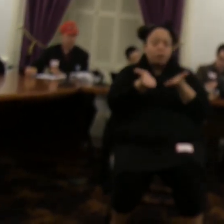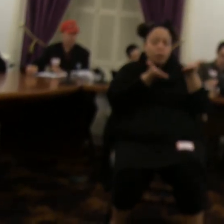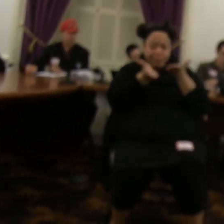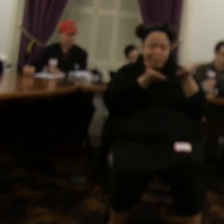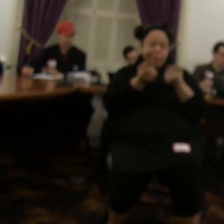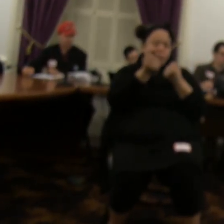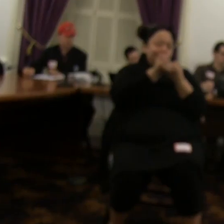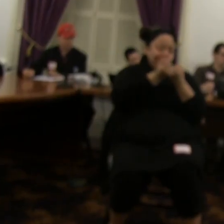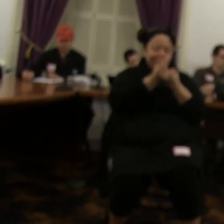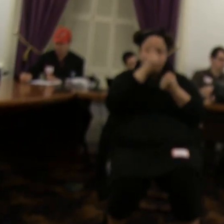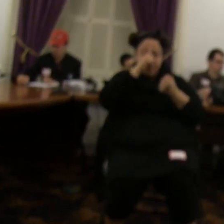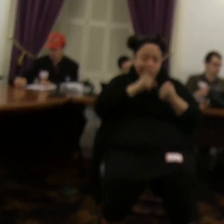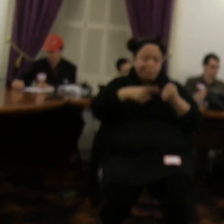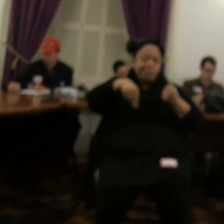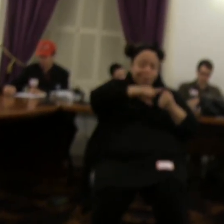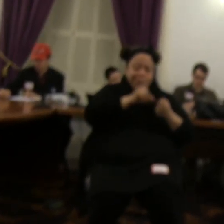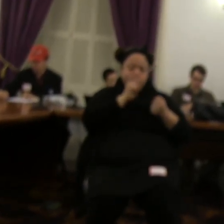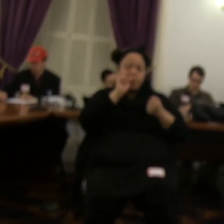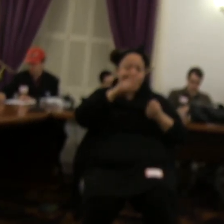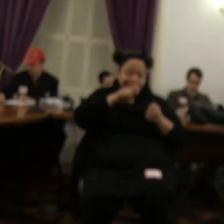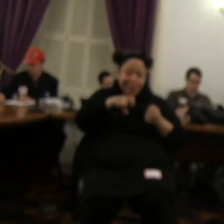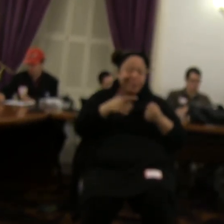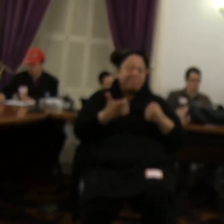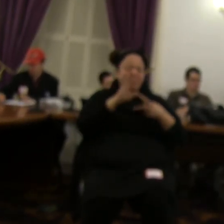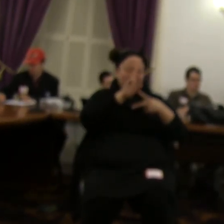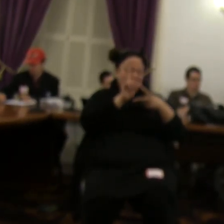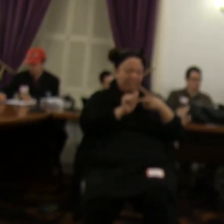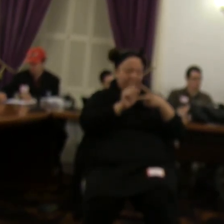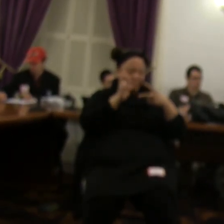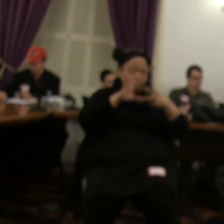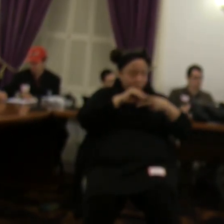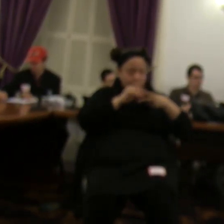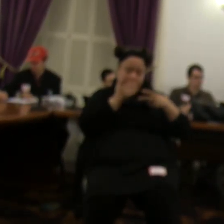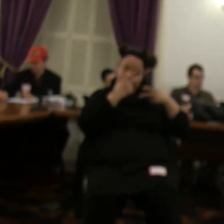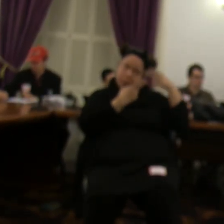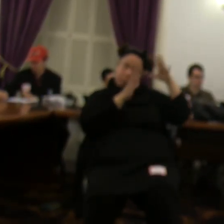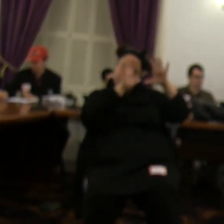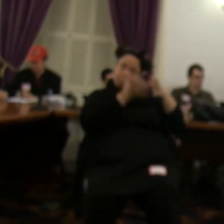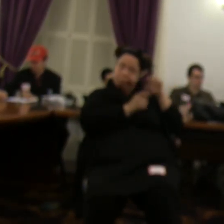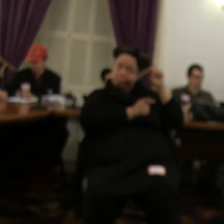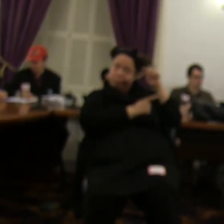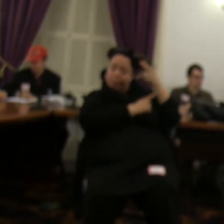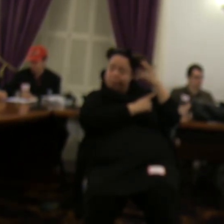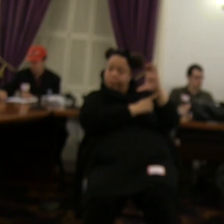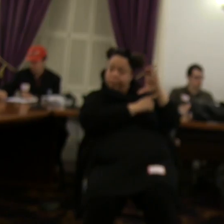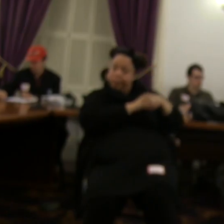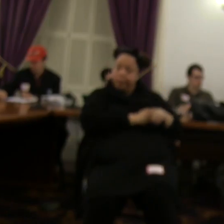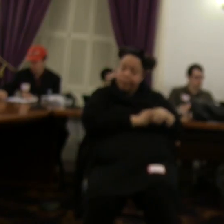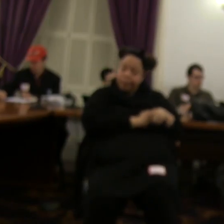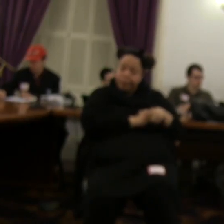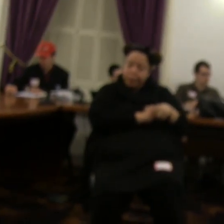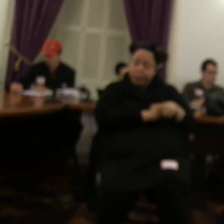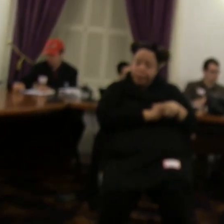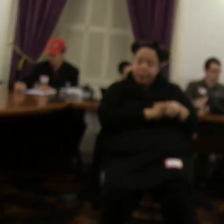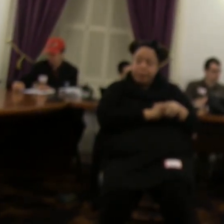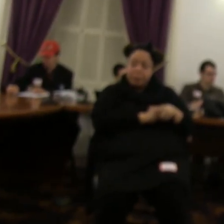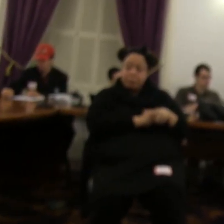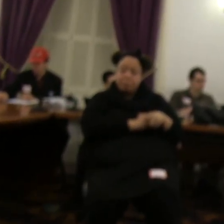of you have heard of designated agencies, DAs, and specialized services agencies,